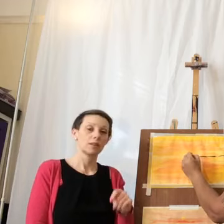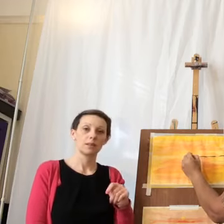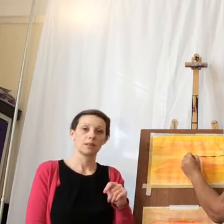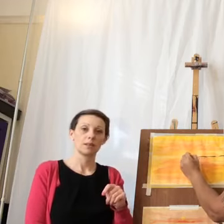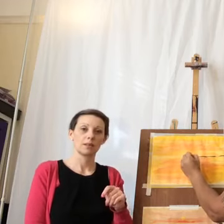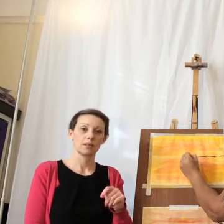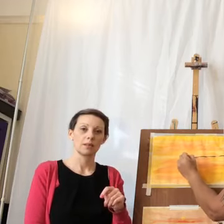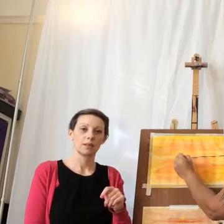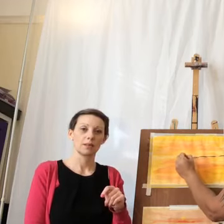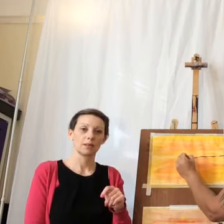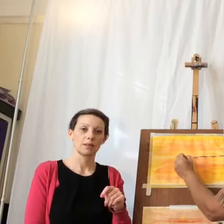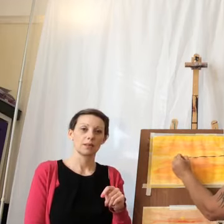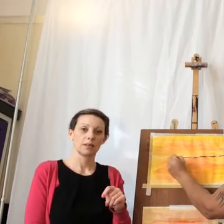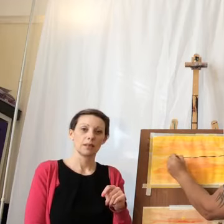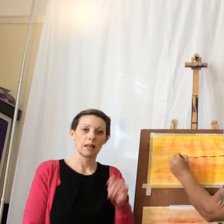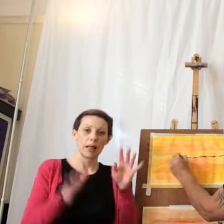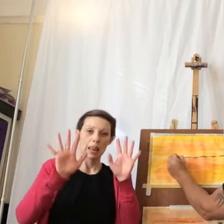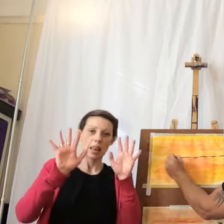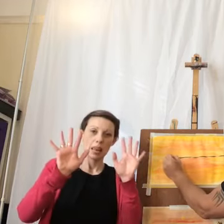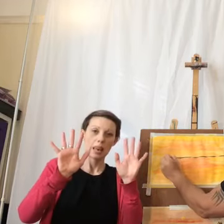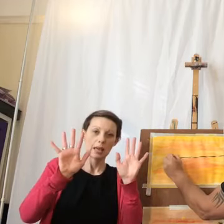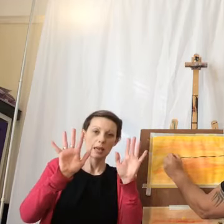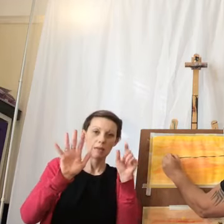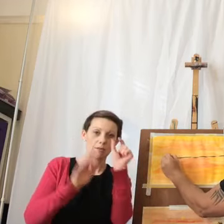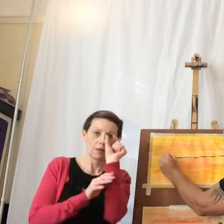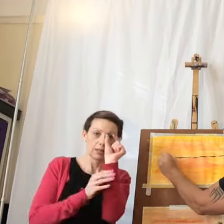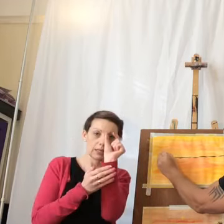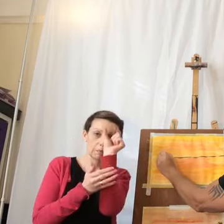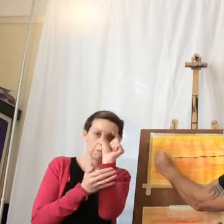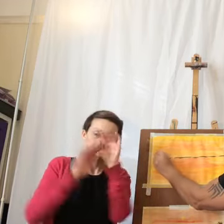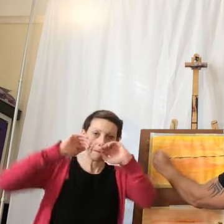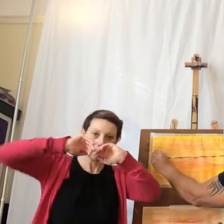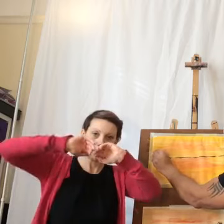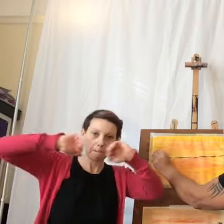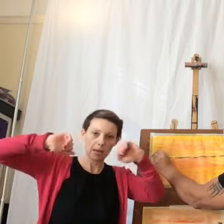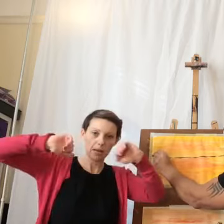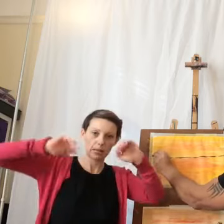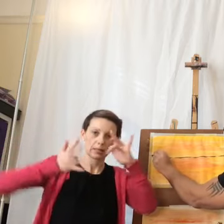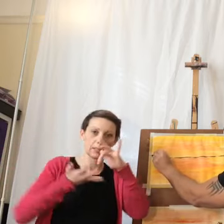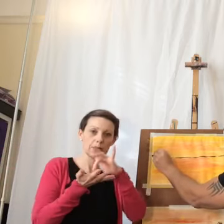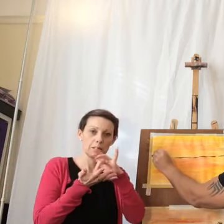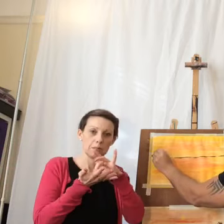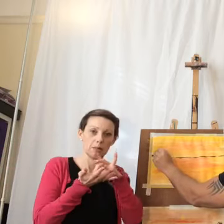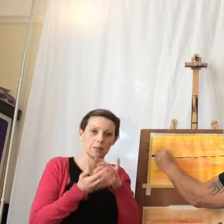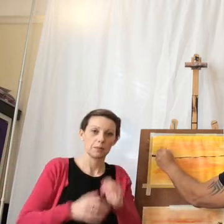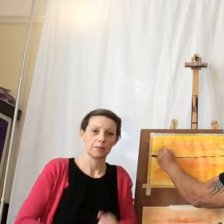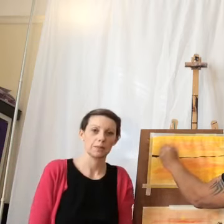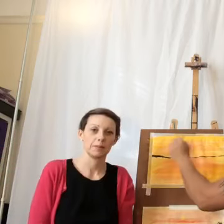Well, you should leave a gap about there in the middle. And you can make it a bit wavy.